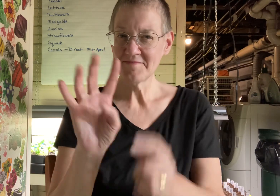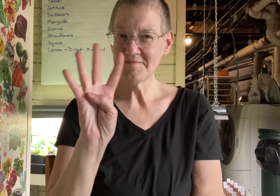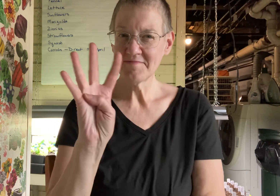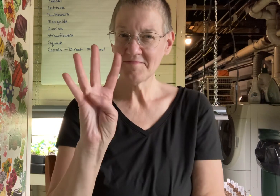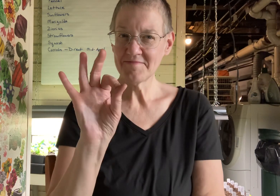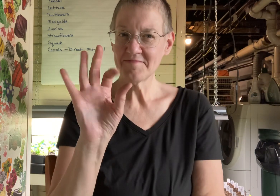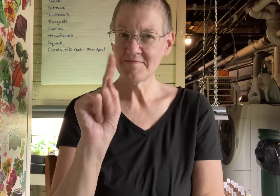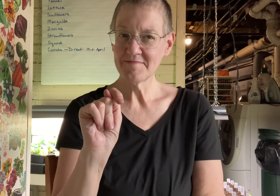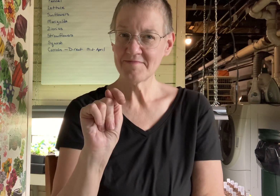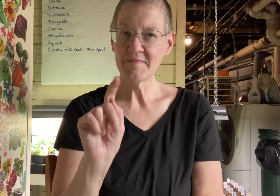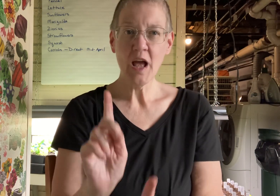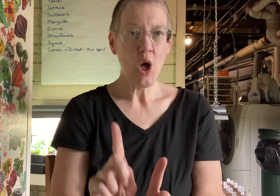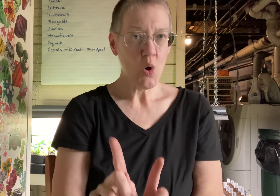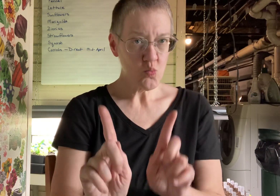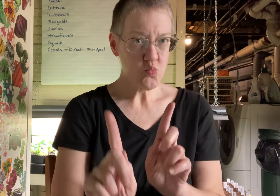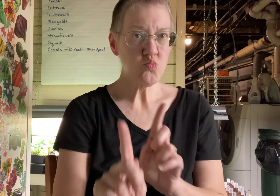tall 2 to 4 foot